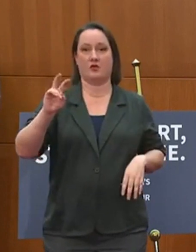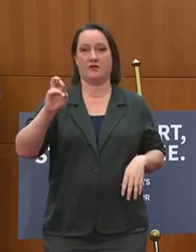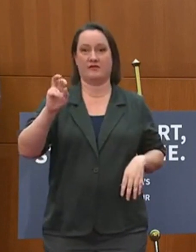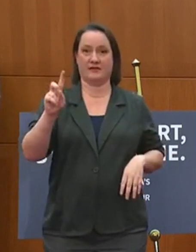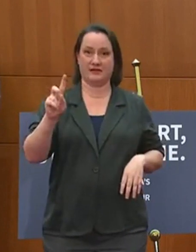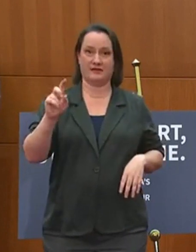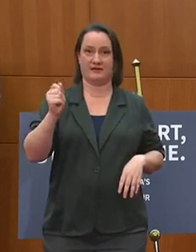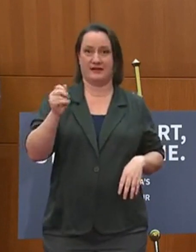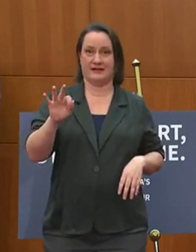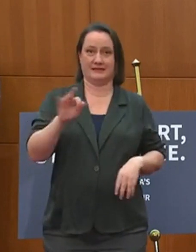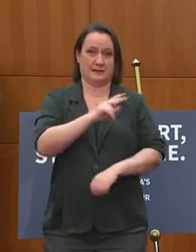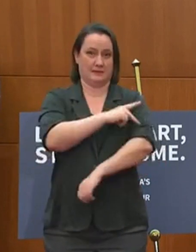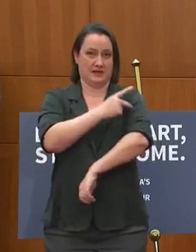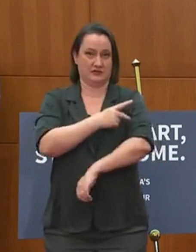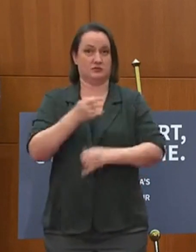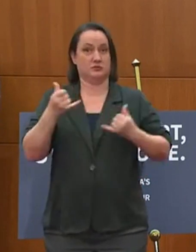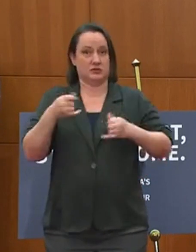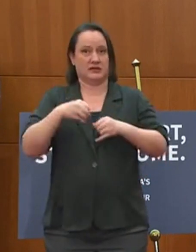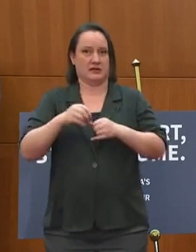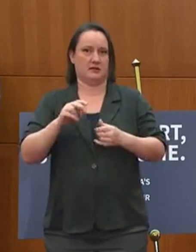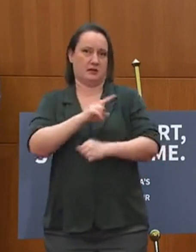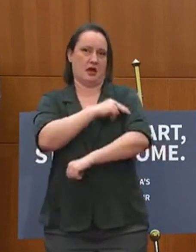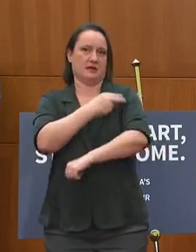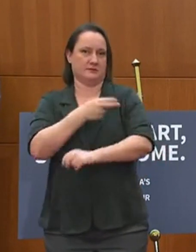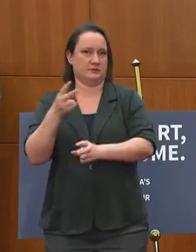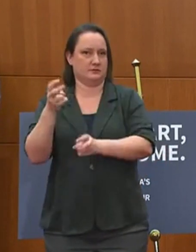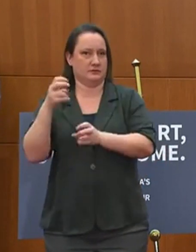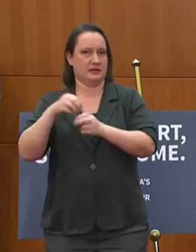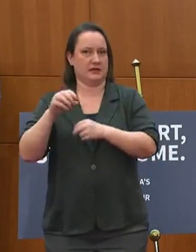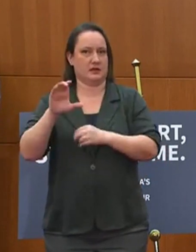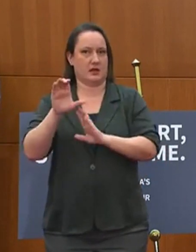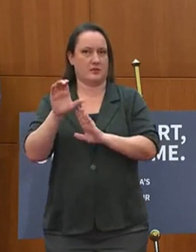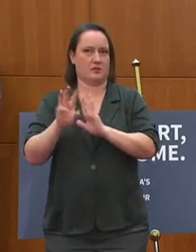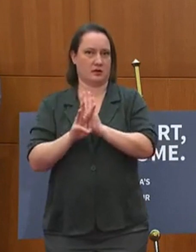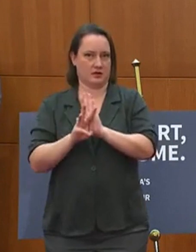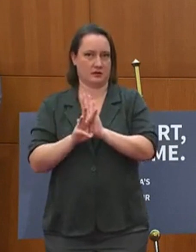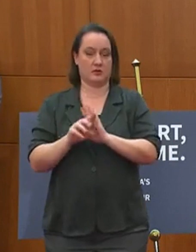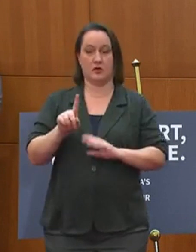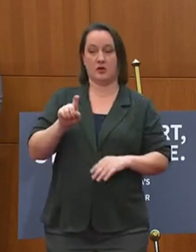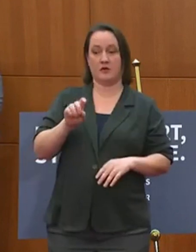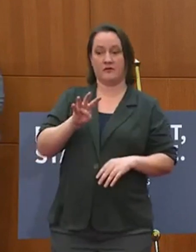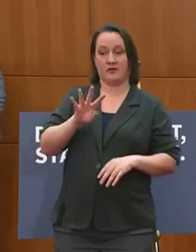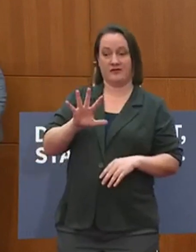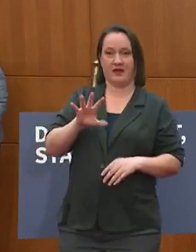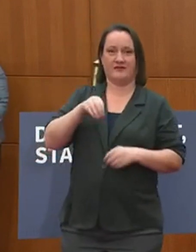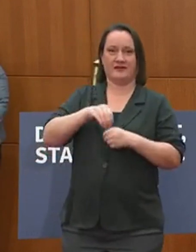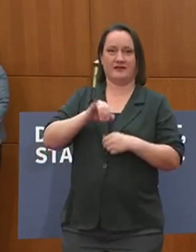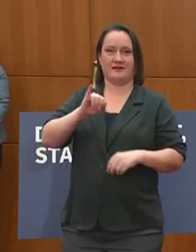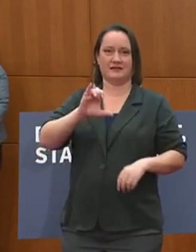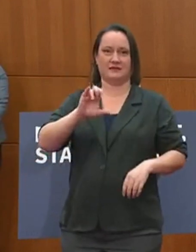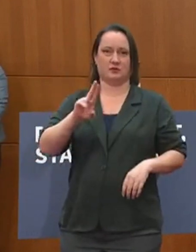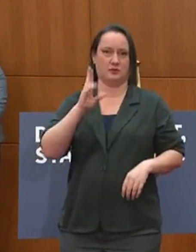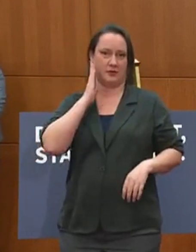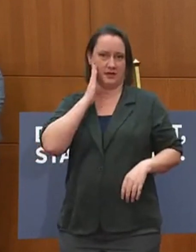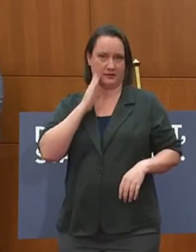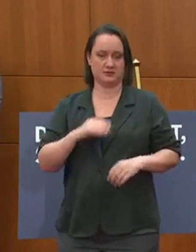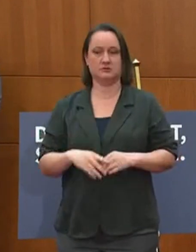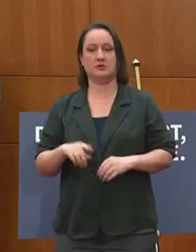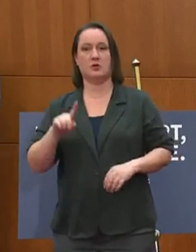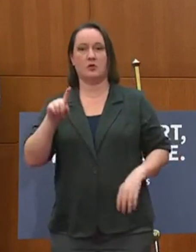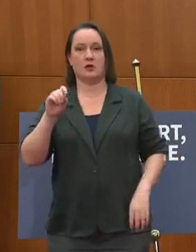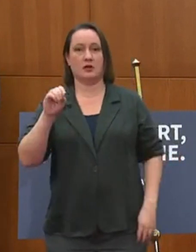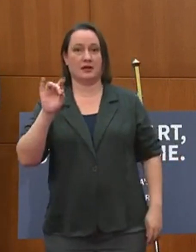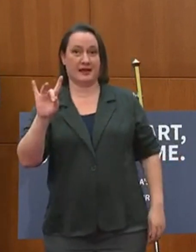currently hospitalized across the Commonwealth. 145 of them are in ICU beds, and